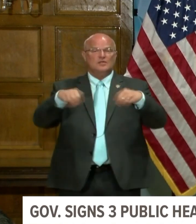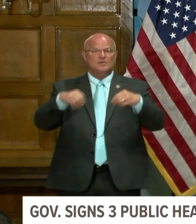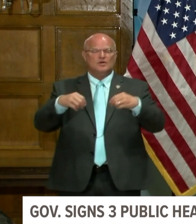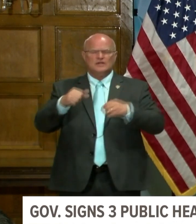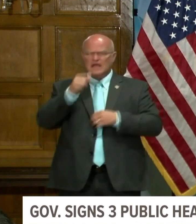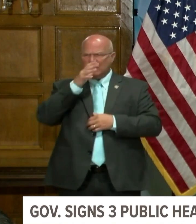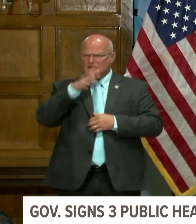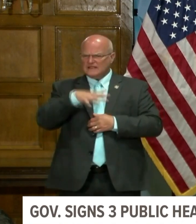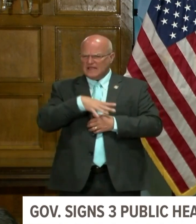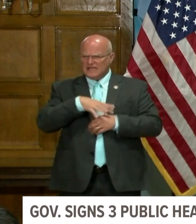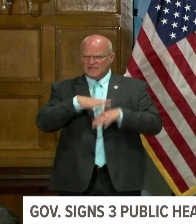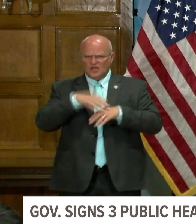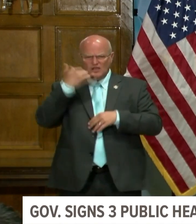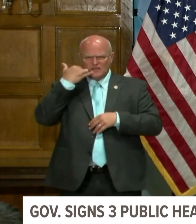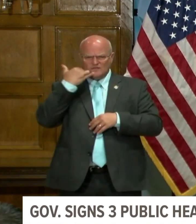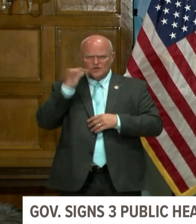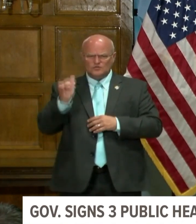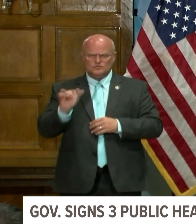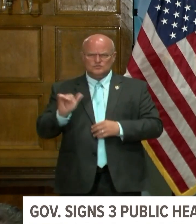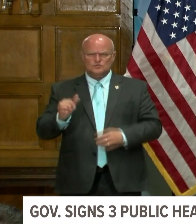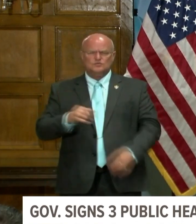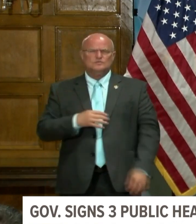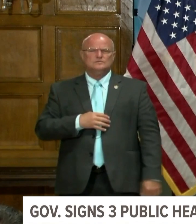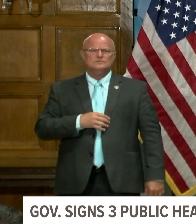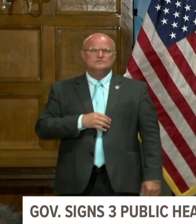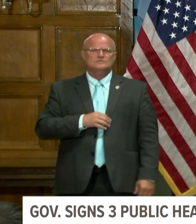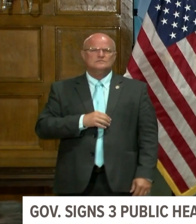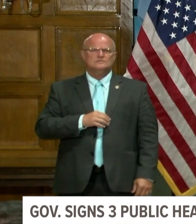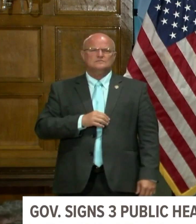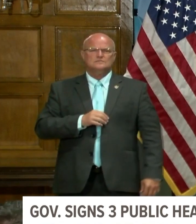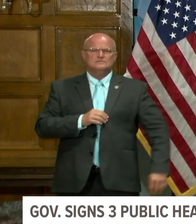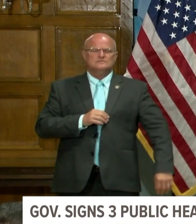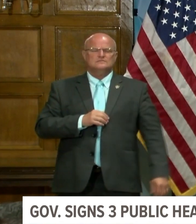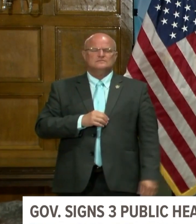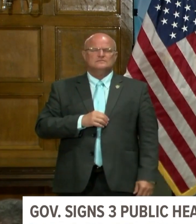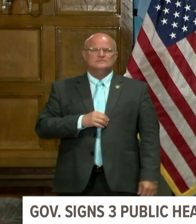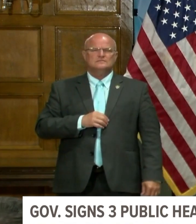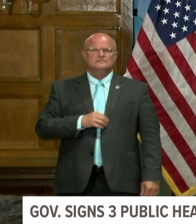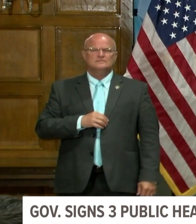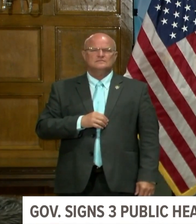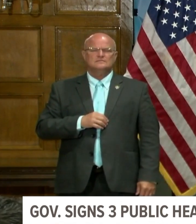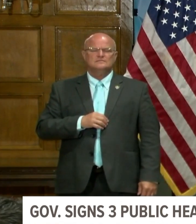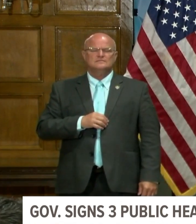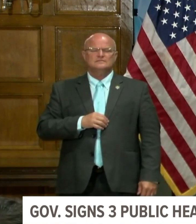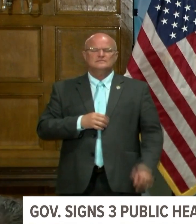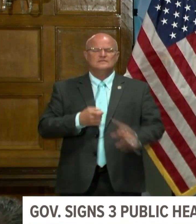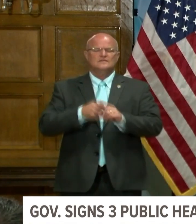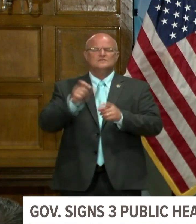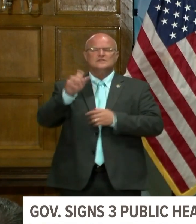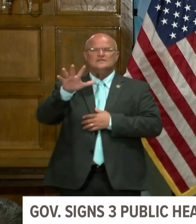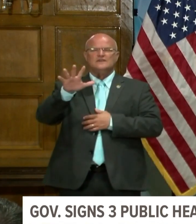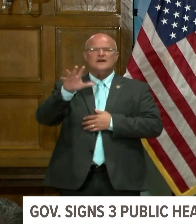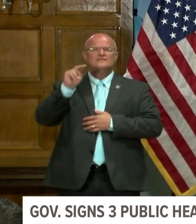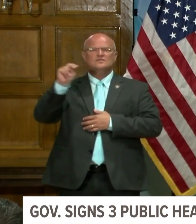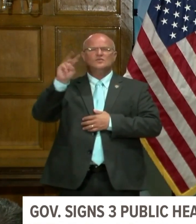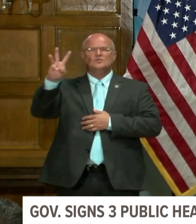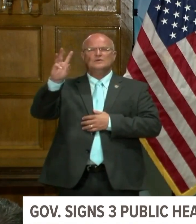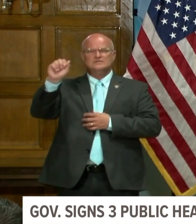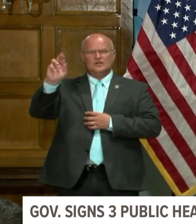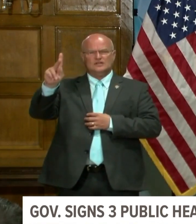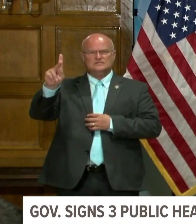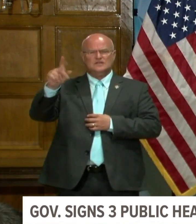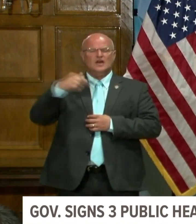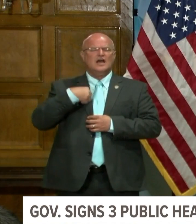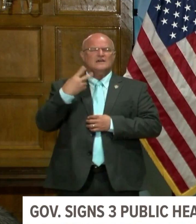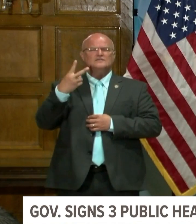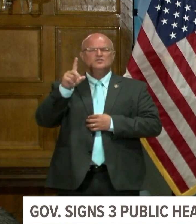There was a lady that was online there. Yes, Governor. Yes, Governor. This is Leanna Clipson for 5 News over in Northwest Arkansas. I